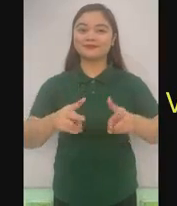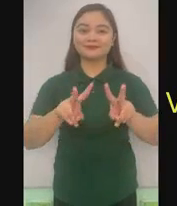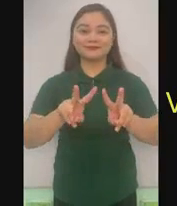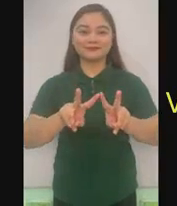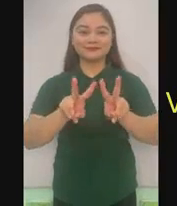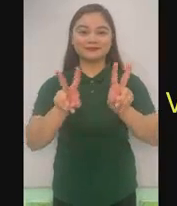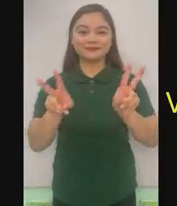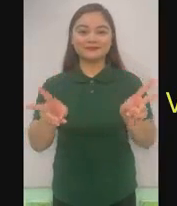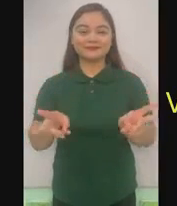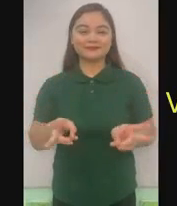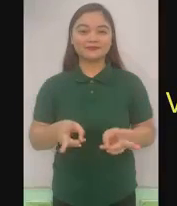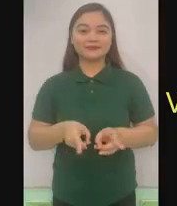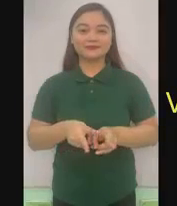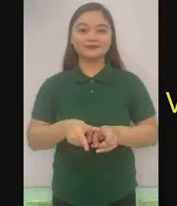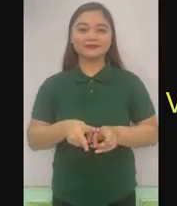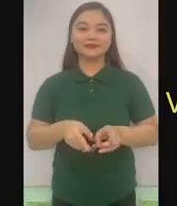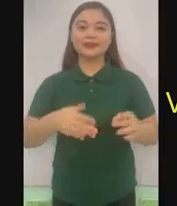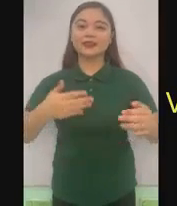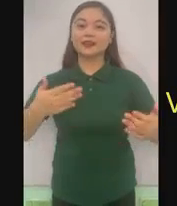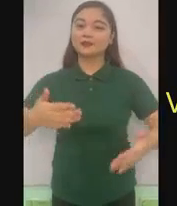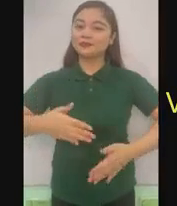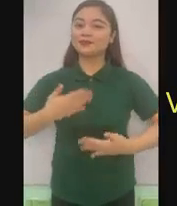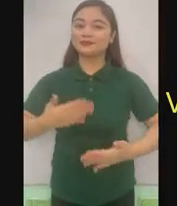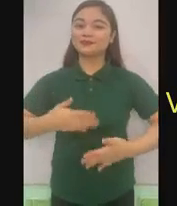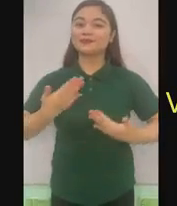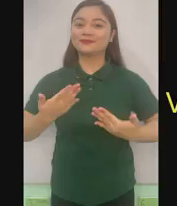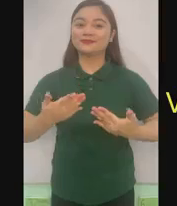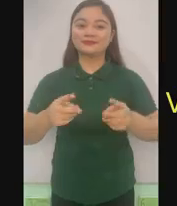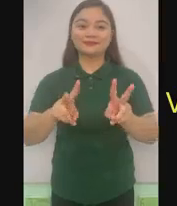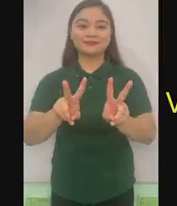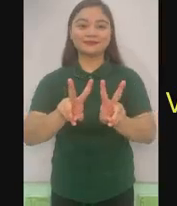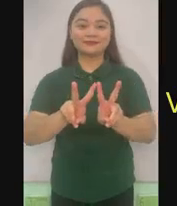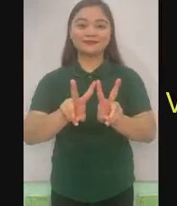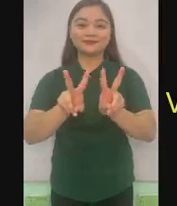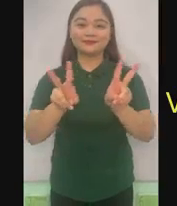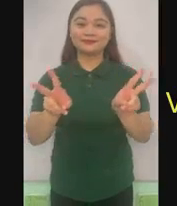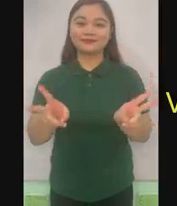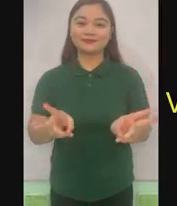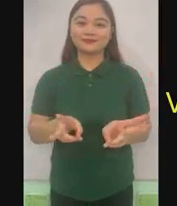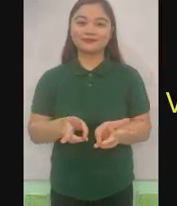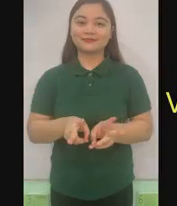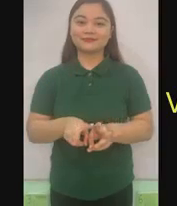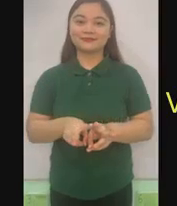happy valentine happy valentine